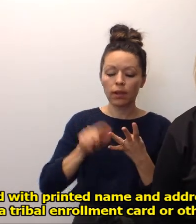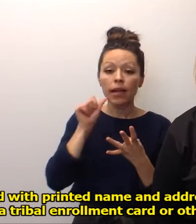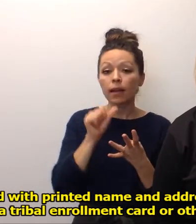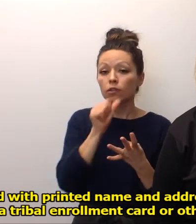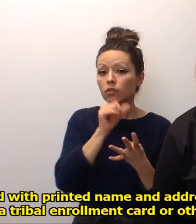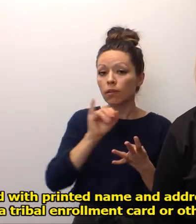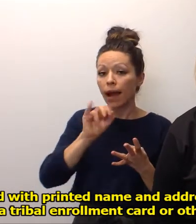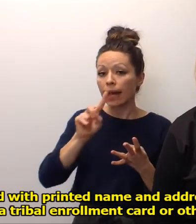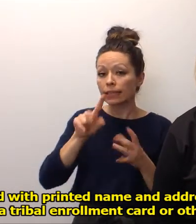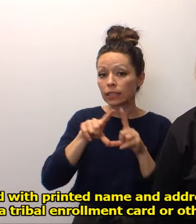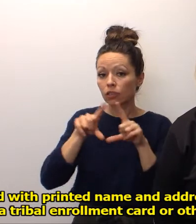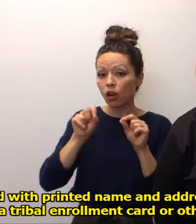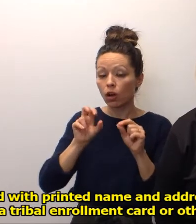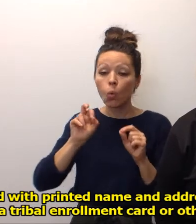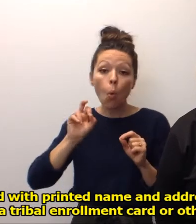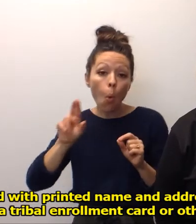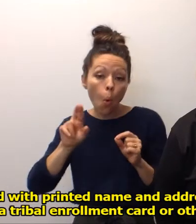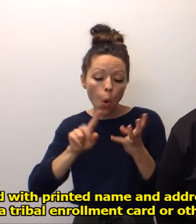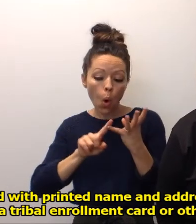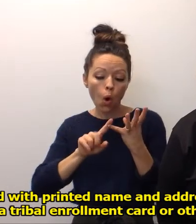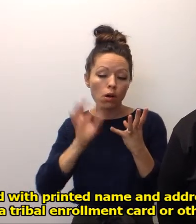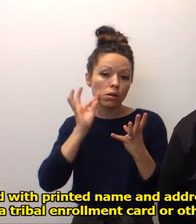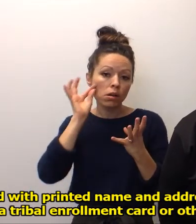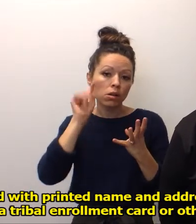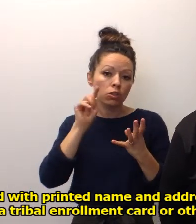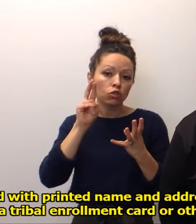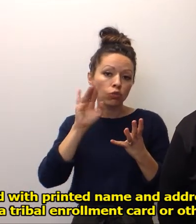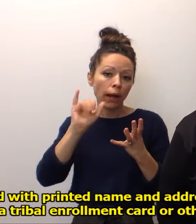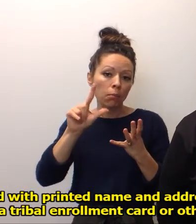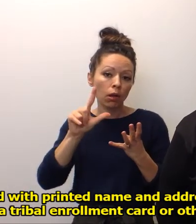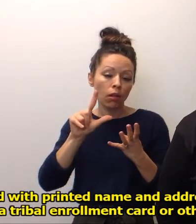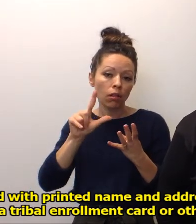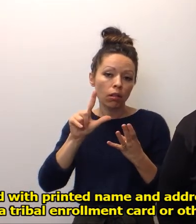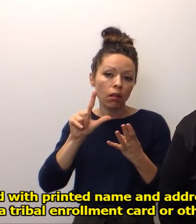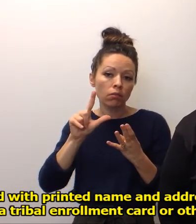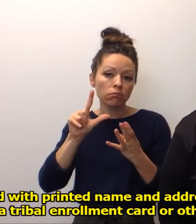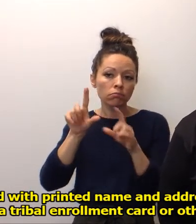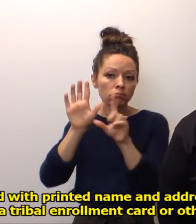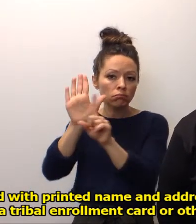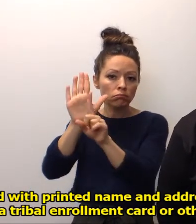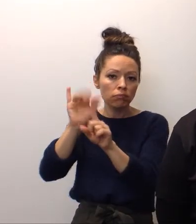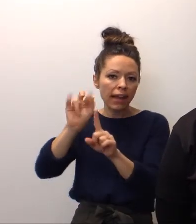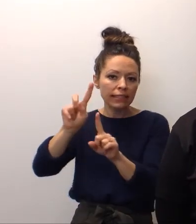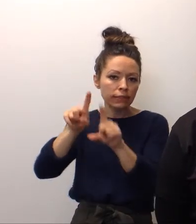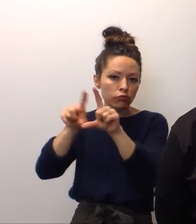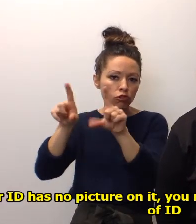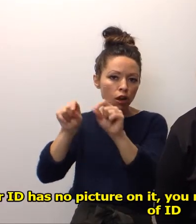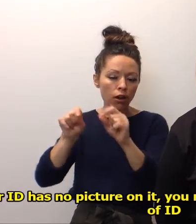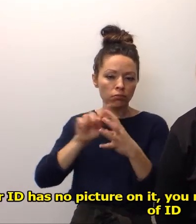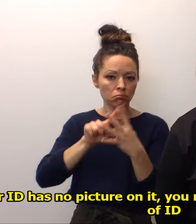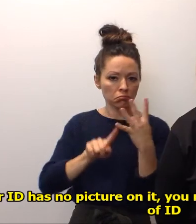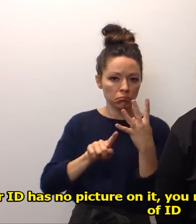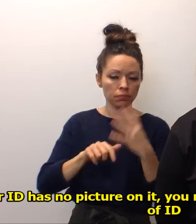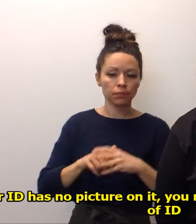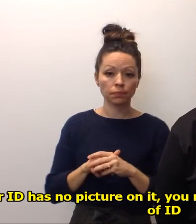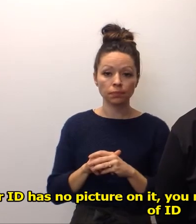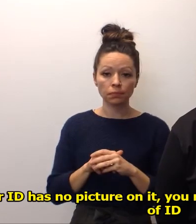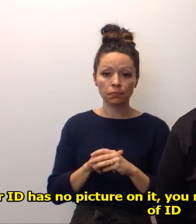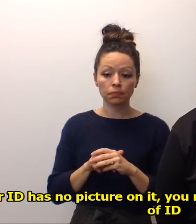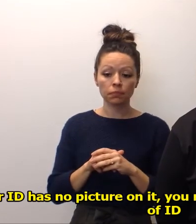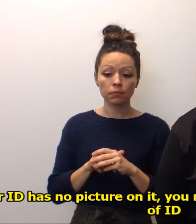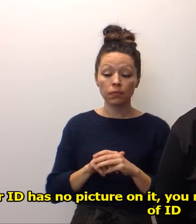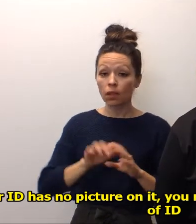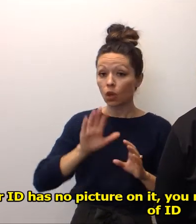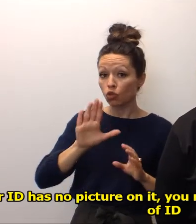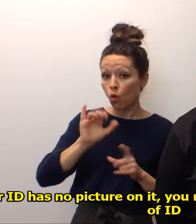ID card, or a tribal enrollment card or other form of tribal ID. If your ID has no picture